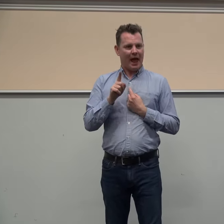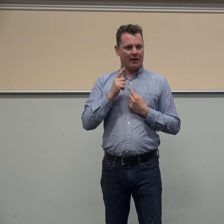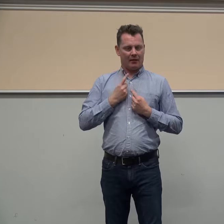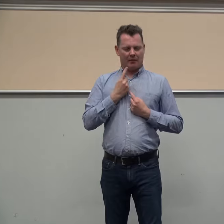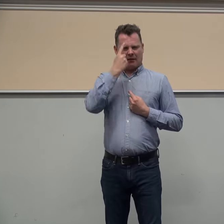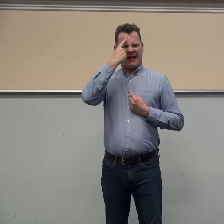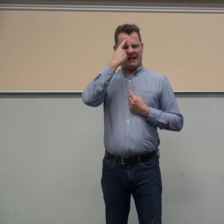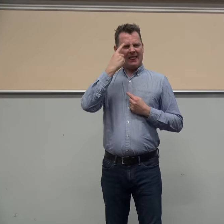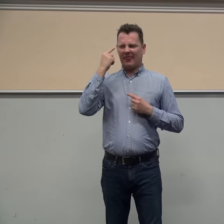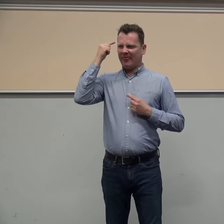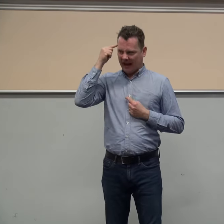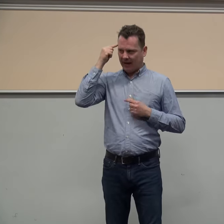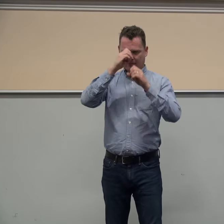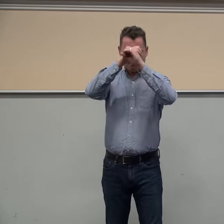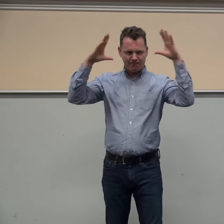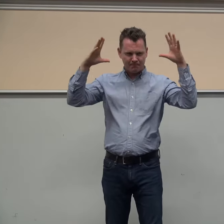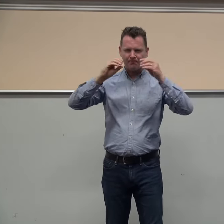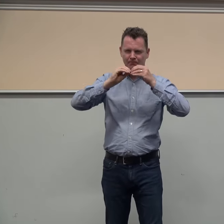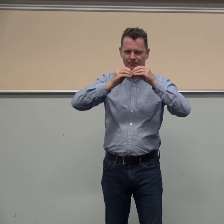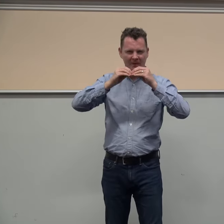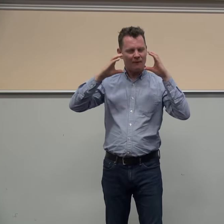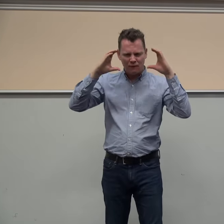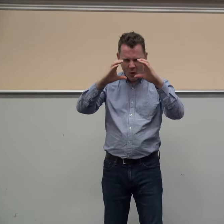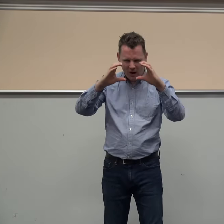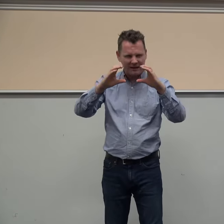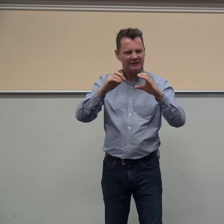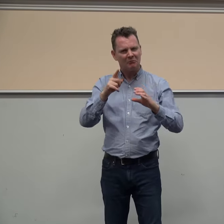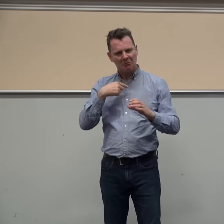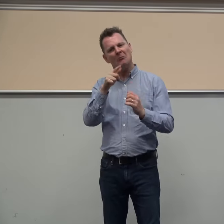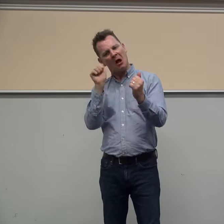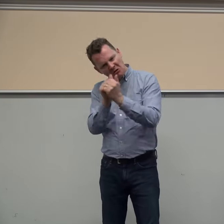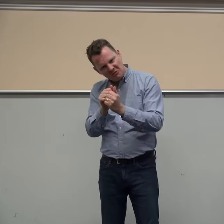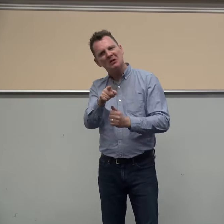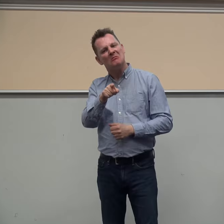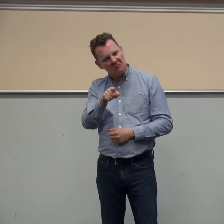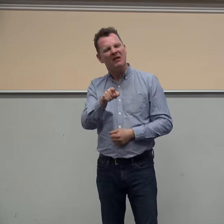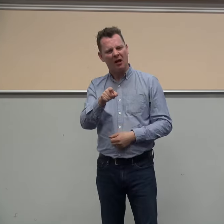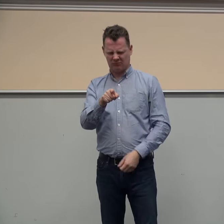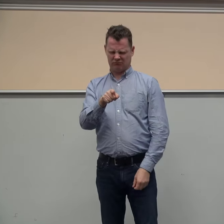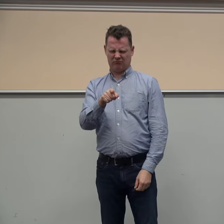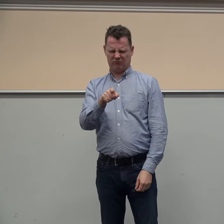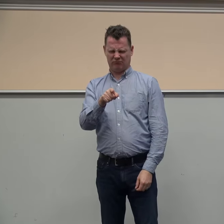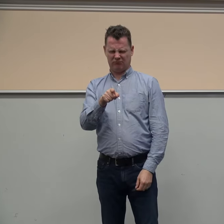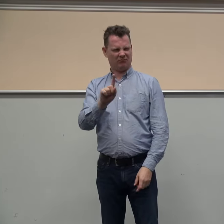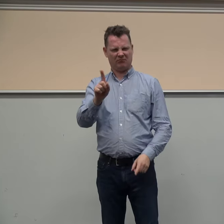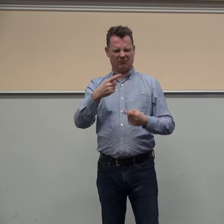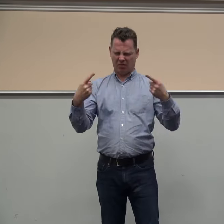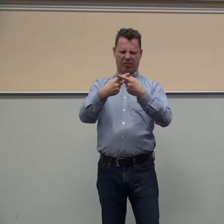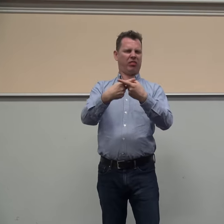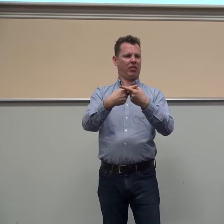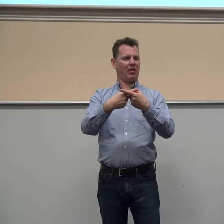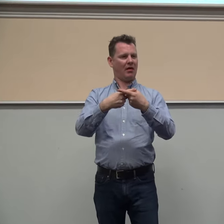about what's going on. And during the performance, what you're thinking about is following what's happening, like